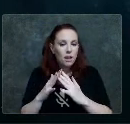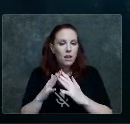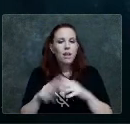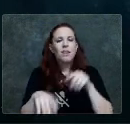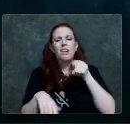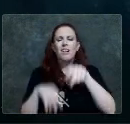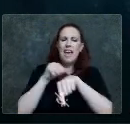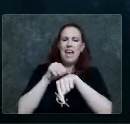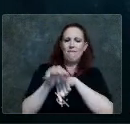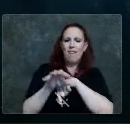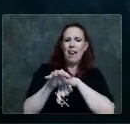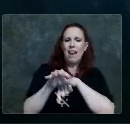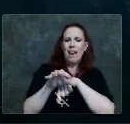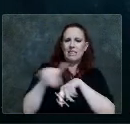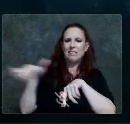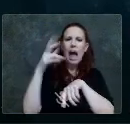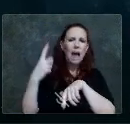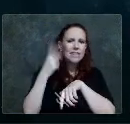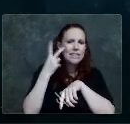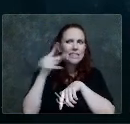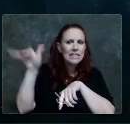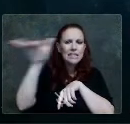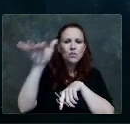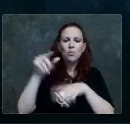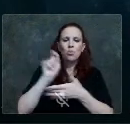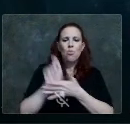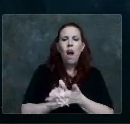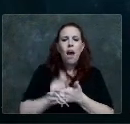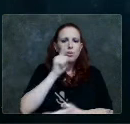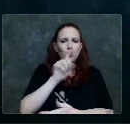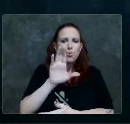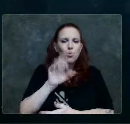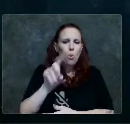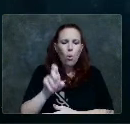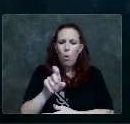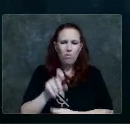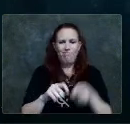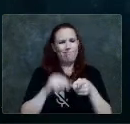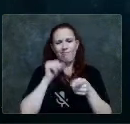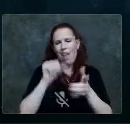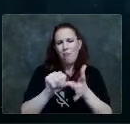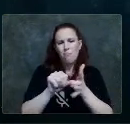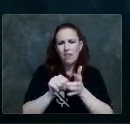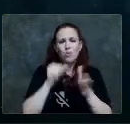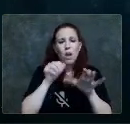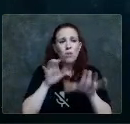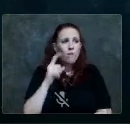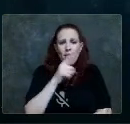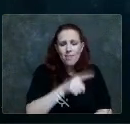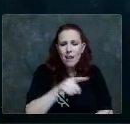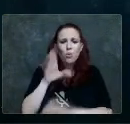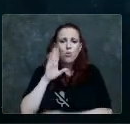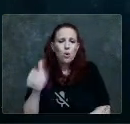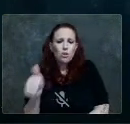And personally, I don't think pseudocode impresses interviewers. You're not doing it for the interviewer. You're doing it for yourself as part of risk